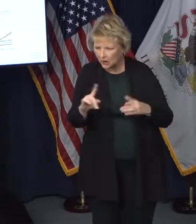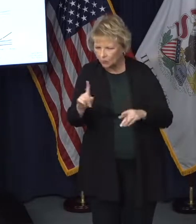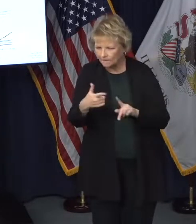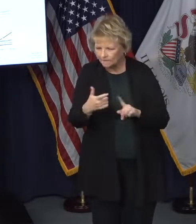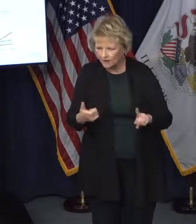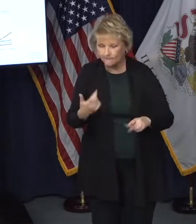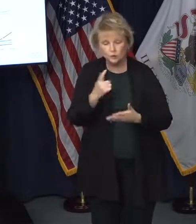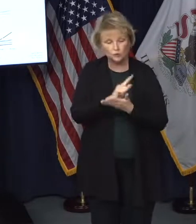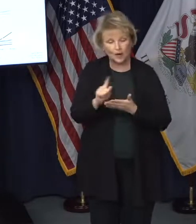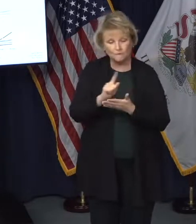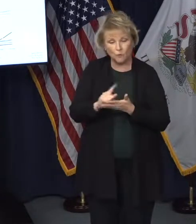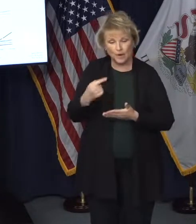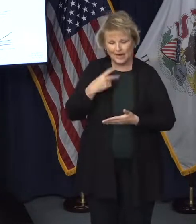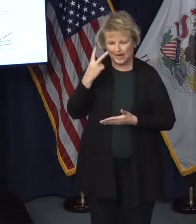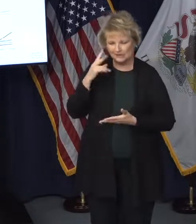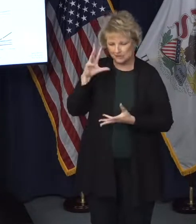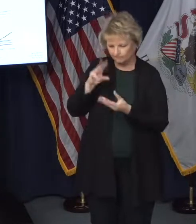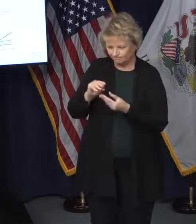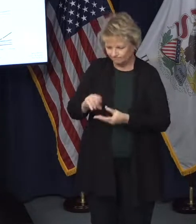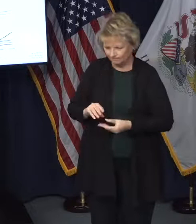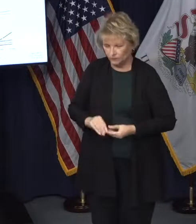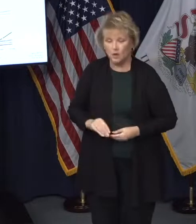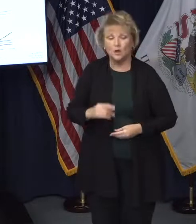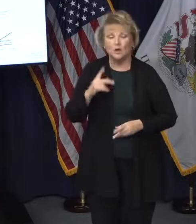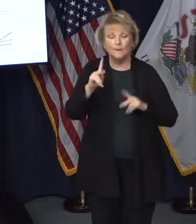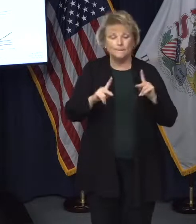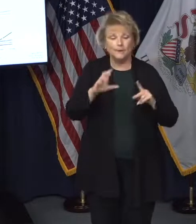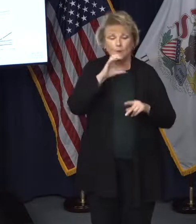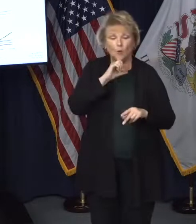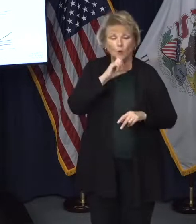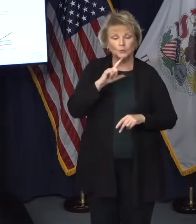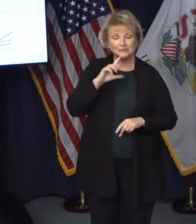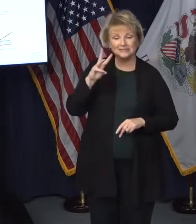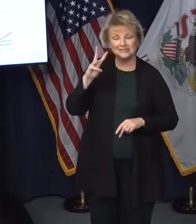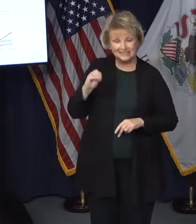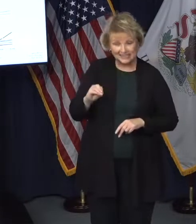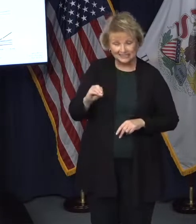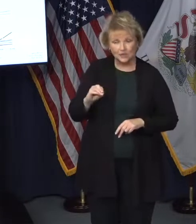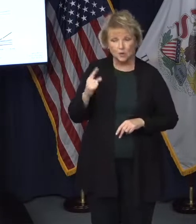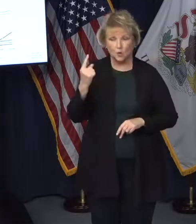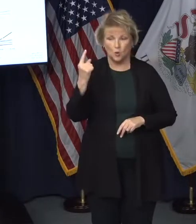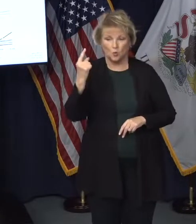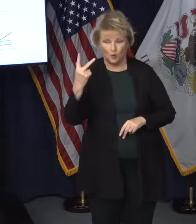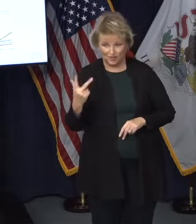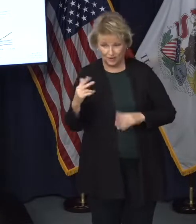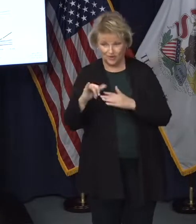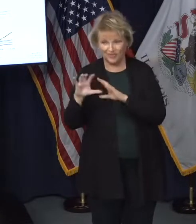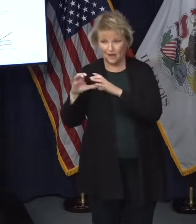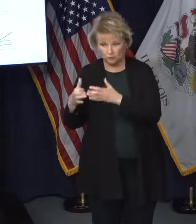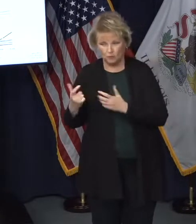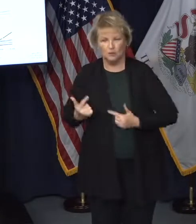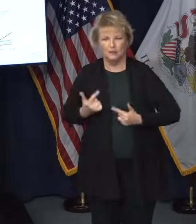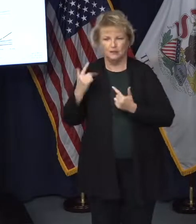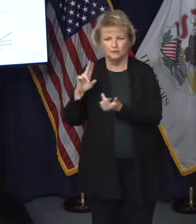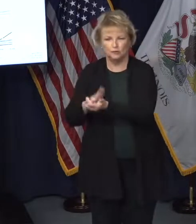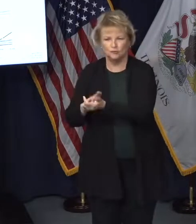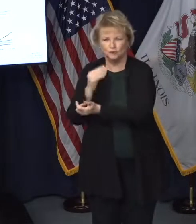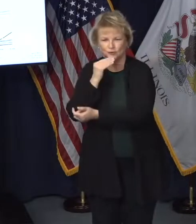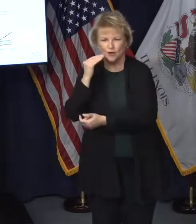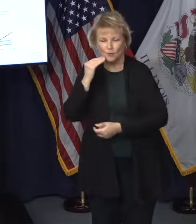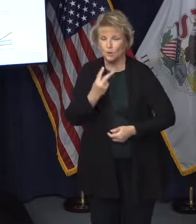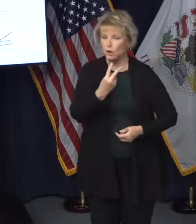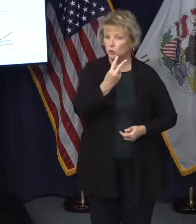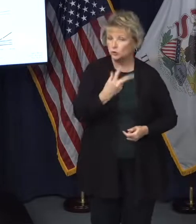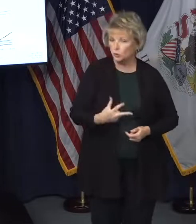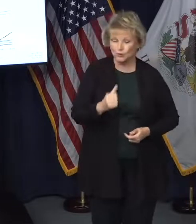week, I look at those totals and see that for the people over 60, 1/3 of them are from the long-term care, but 2/3